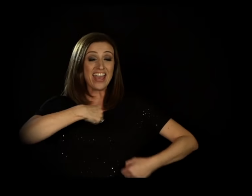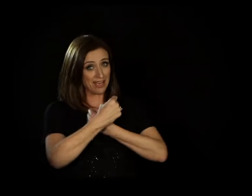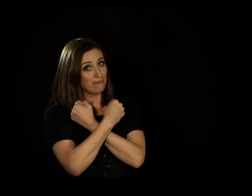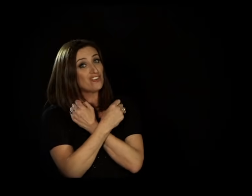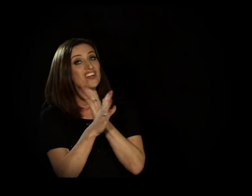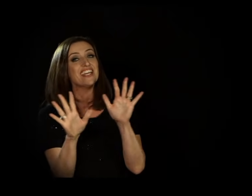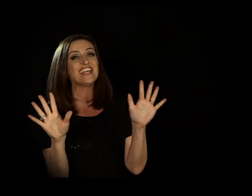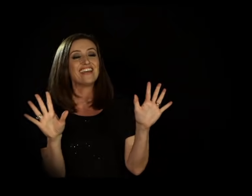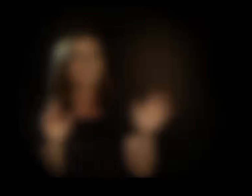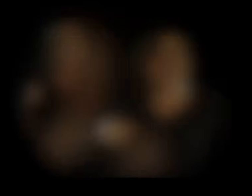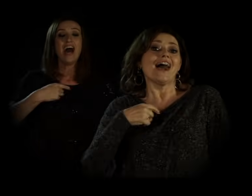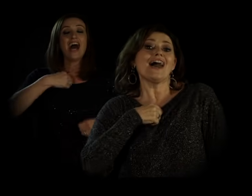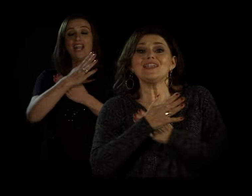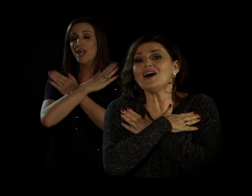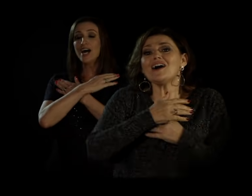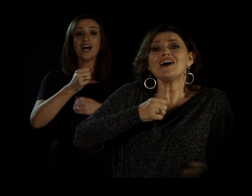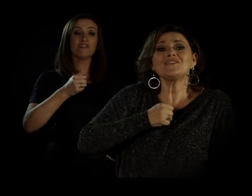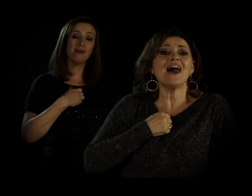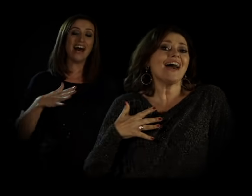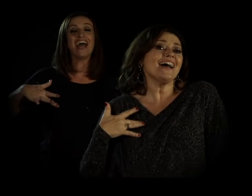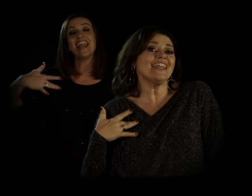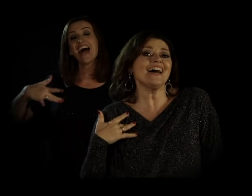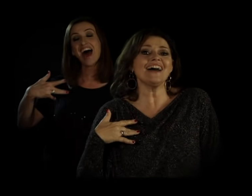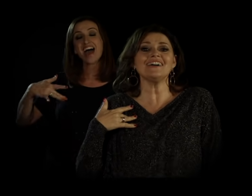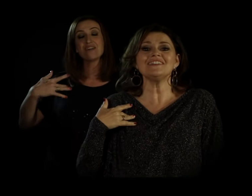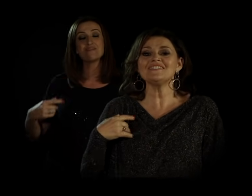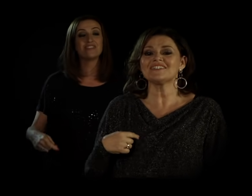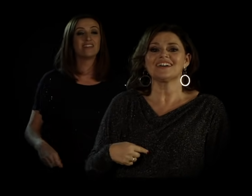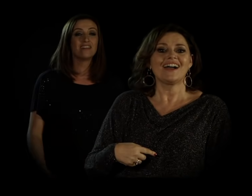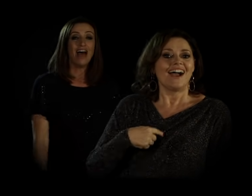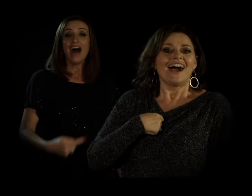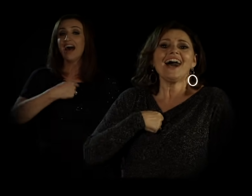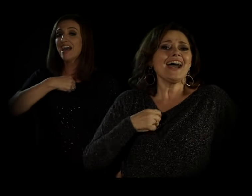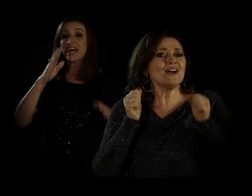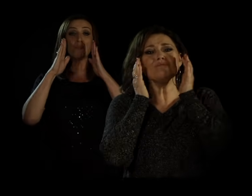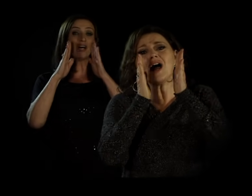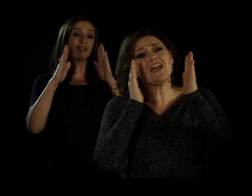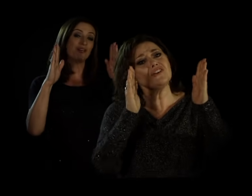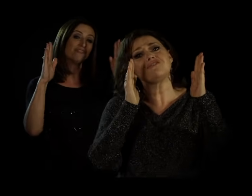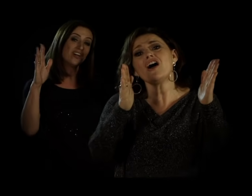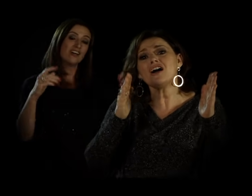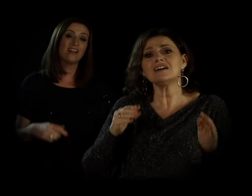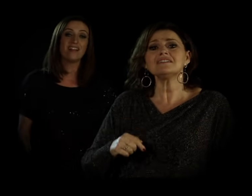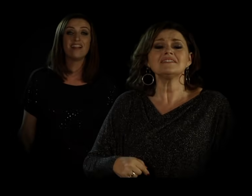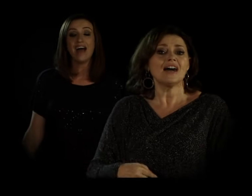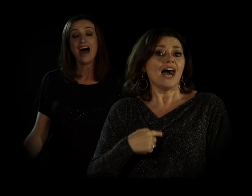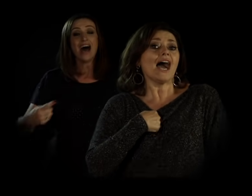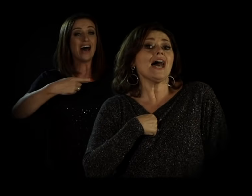I am free, I love my life I am wonderful, I